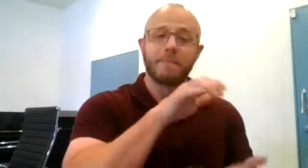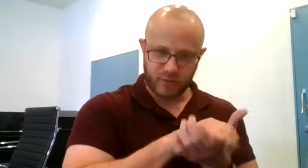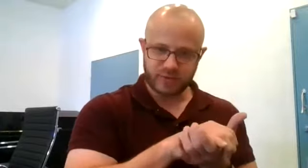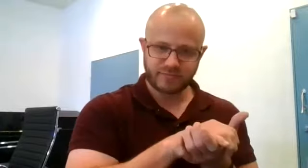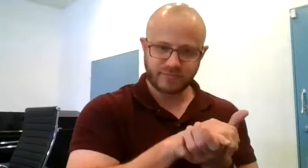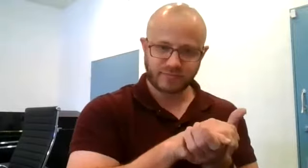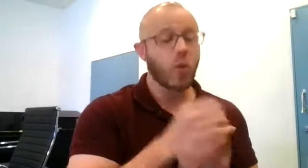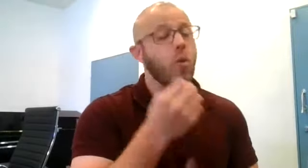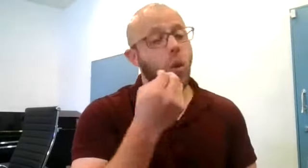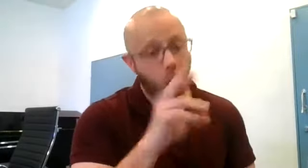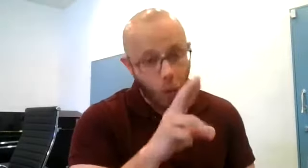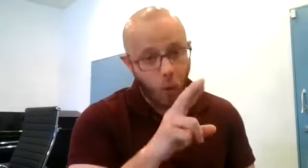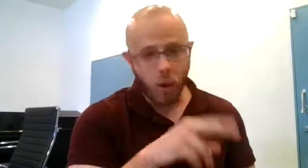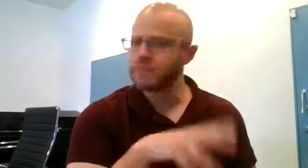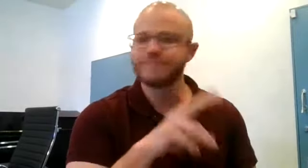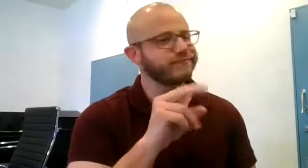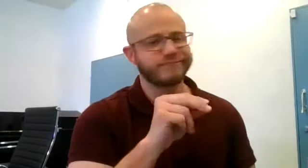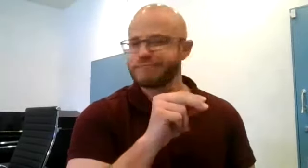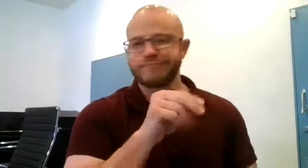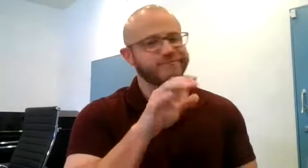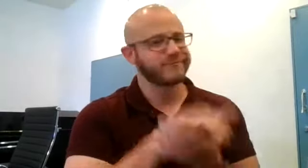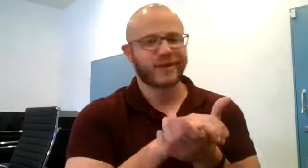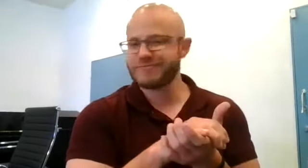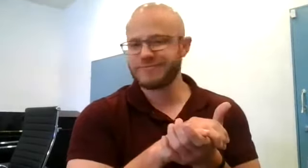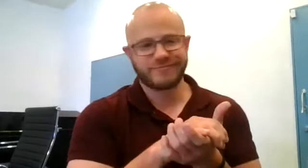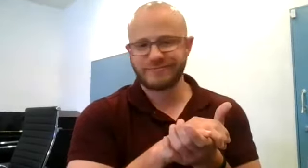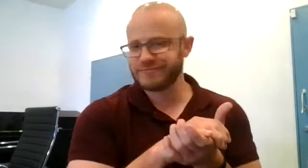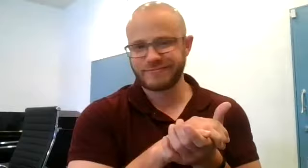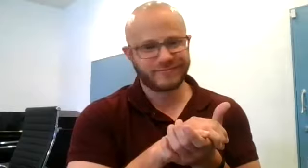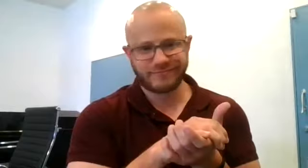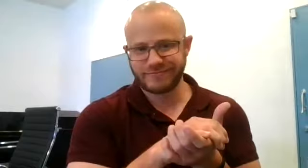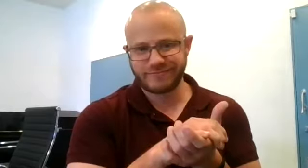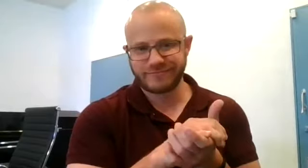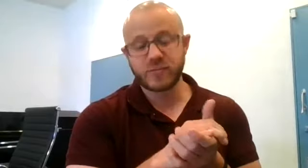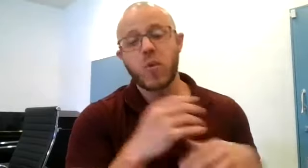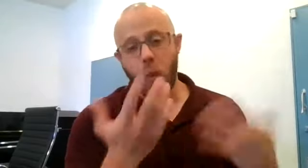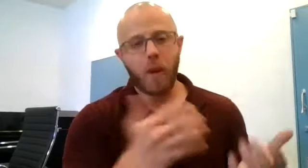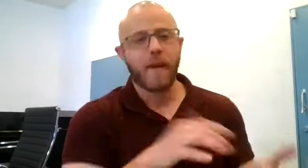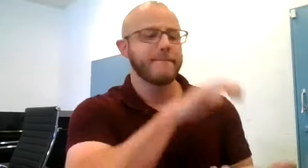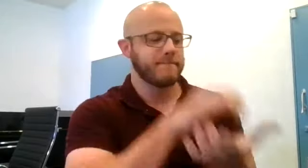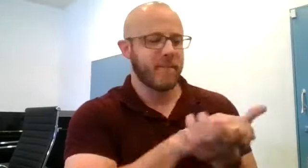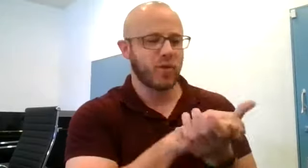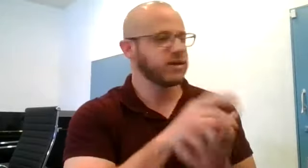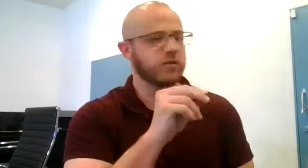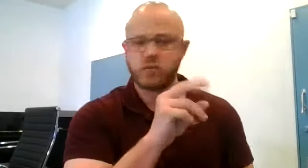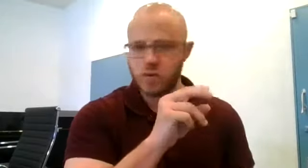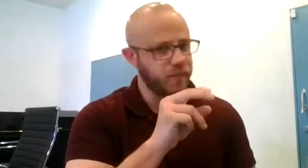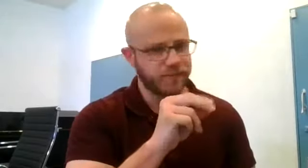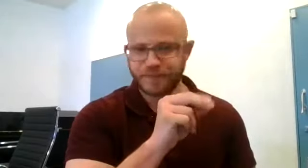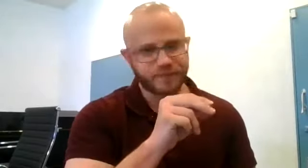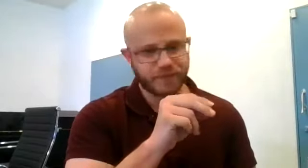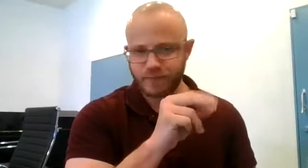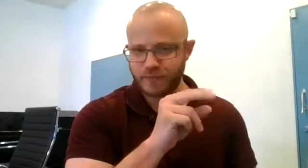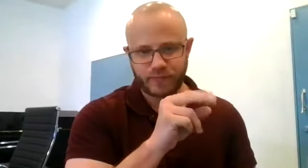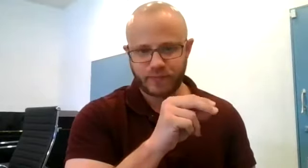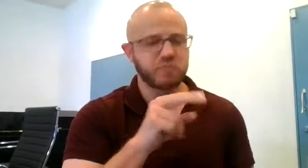So yes, I'm married, or no, I'm not married. Or you would sign